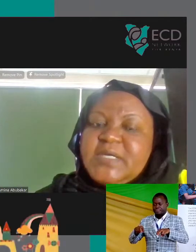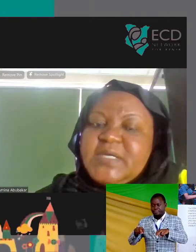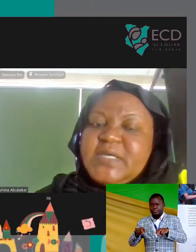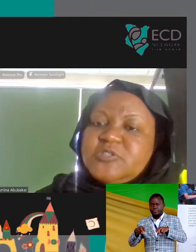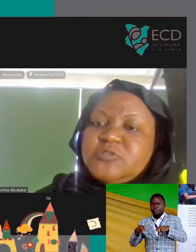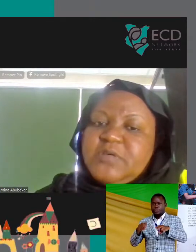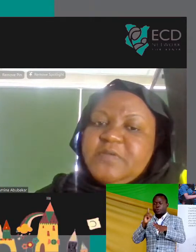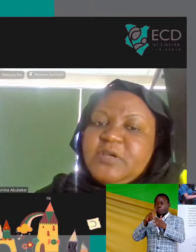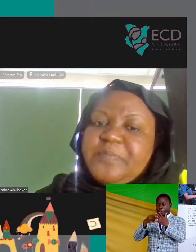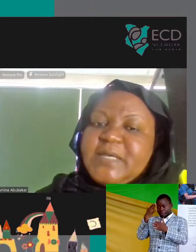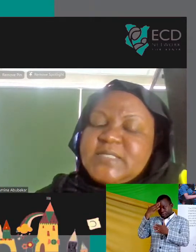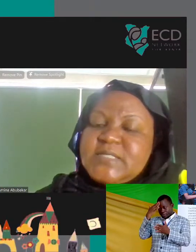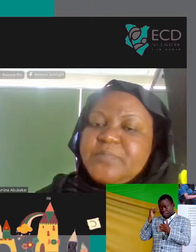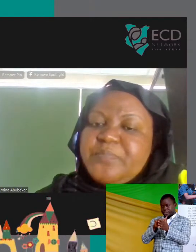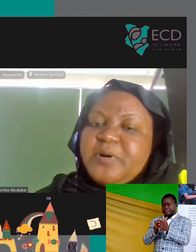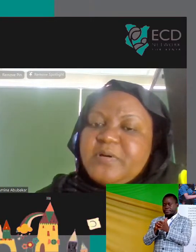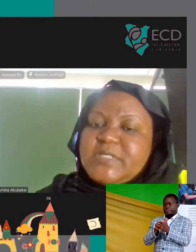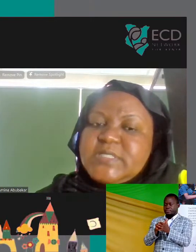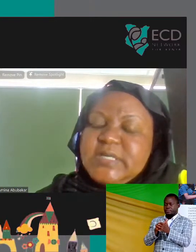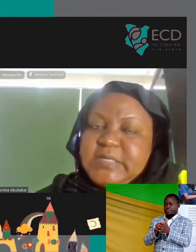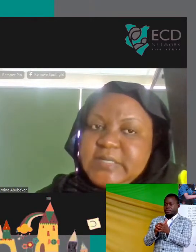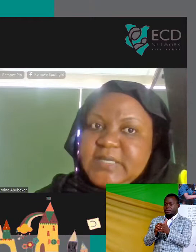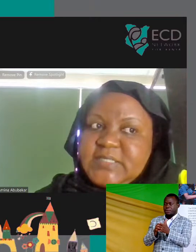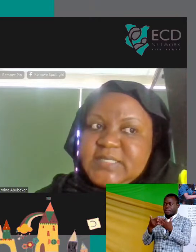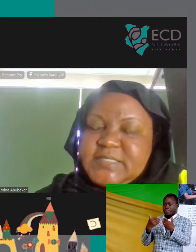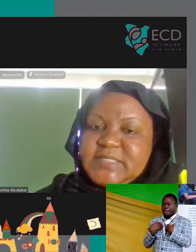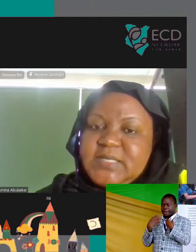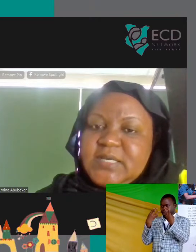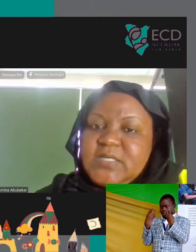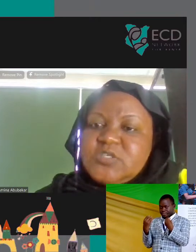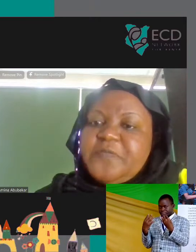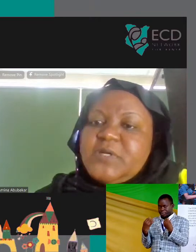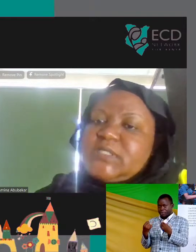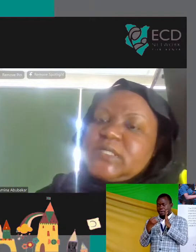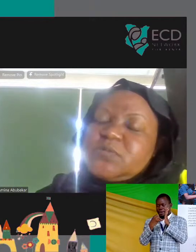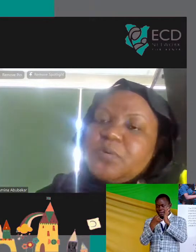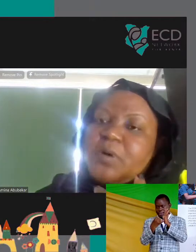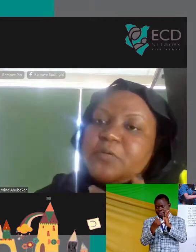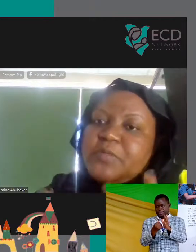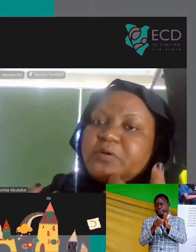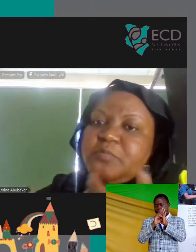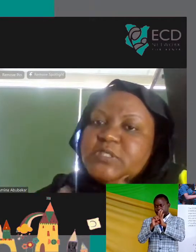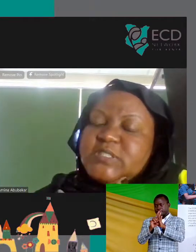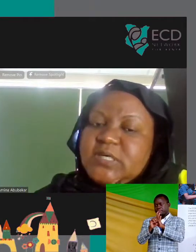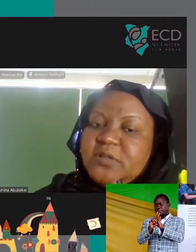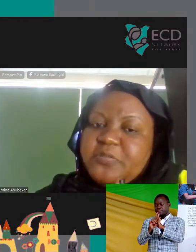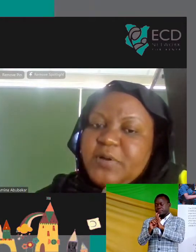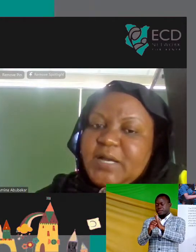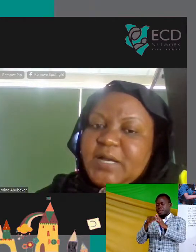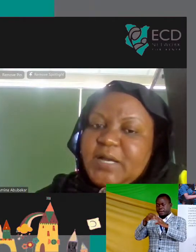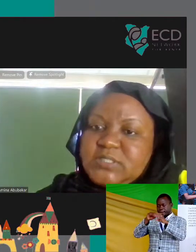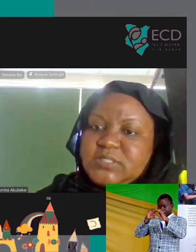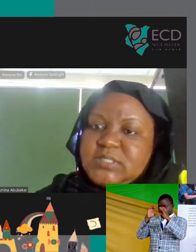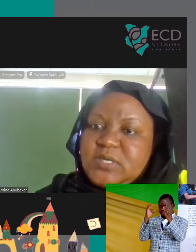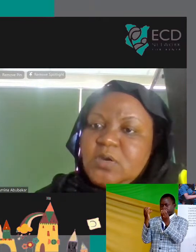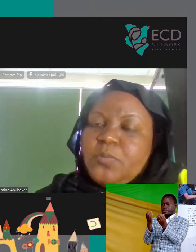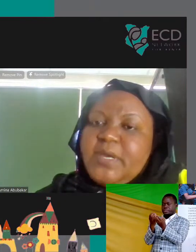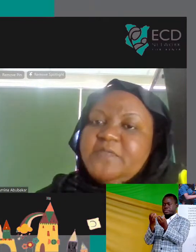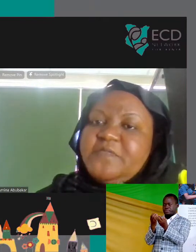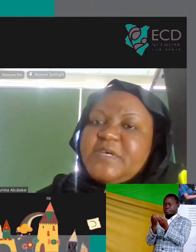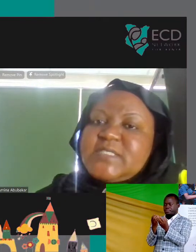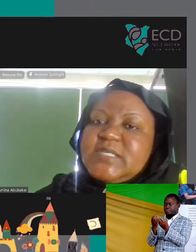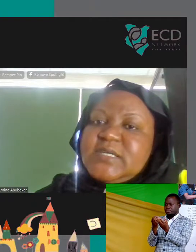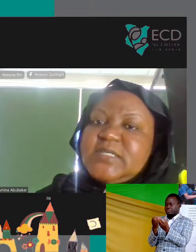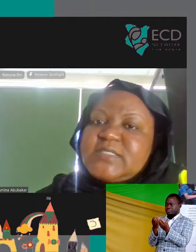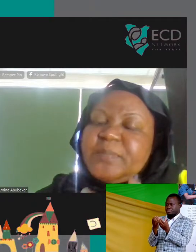up is the need to develop a simple risk indicators. So for instance, we work with community health workers a lot.